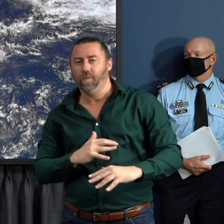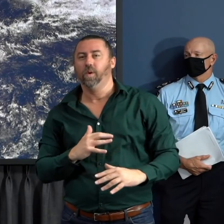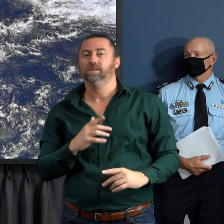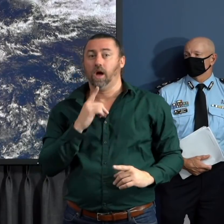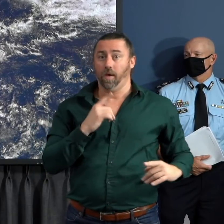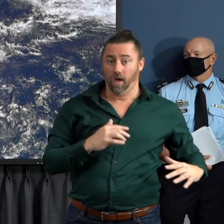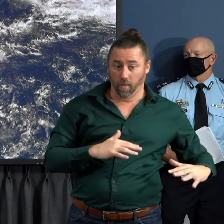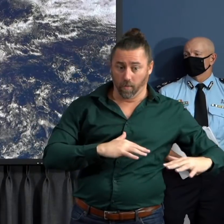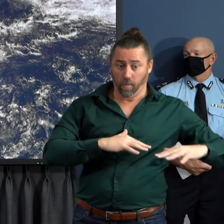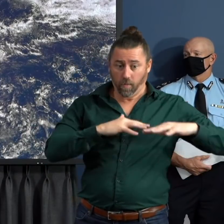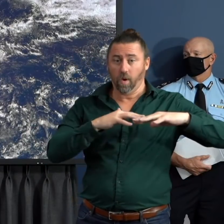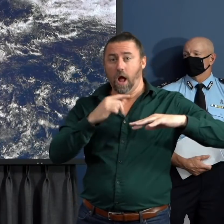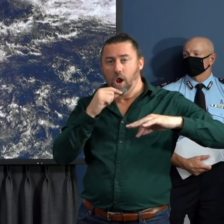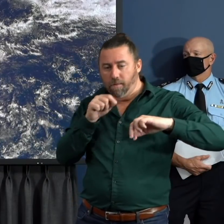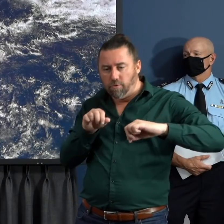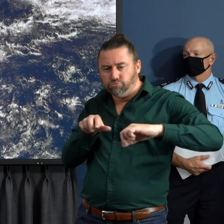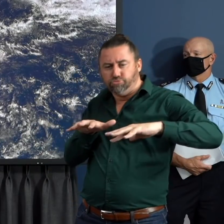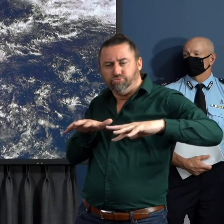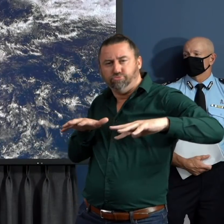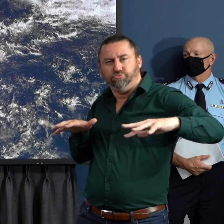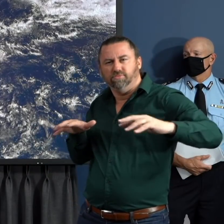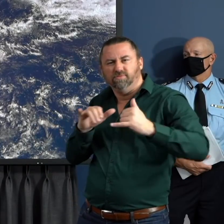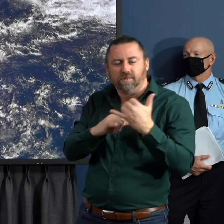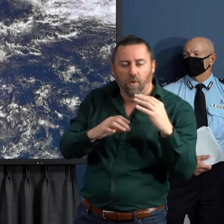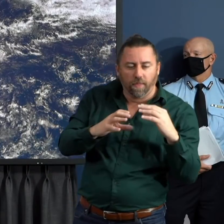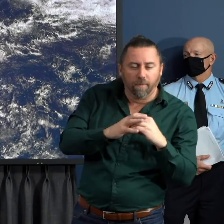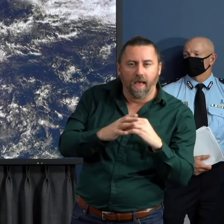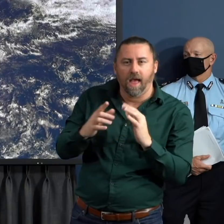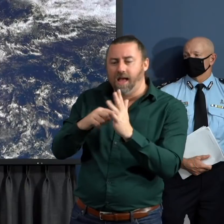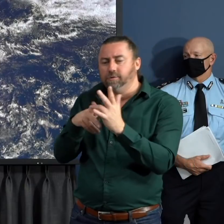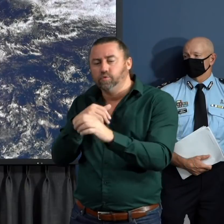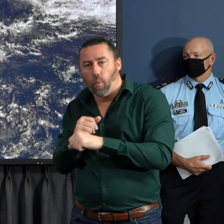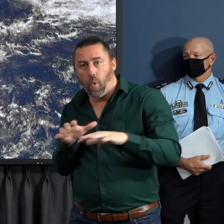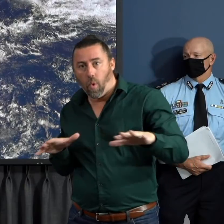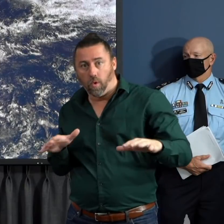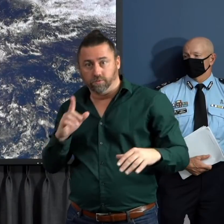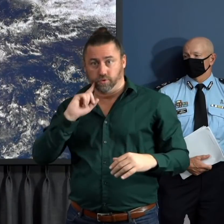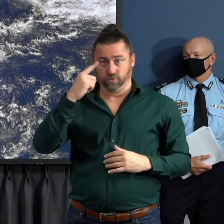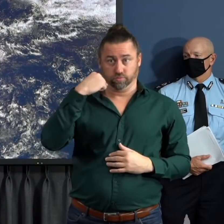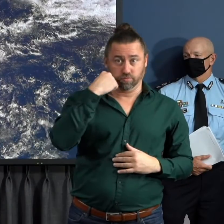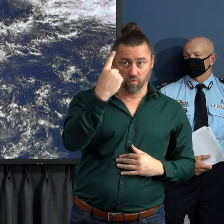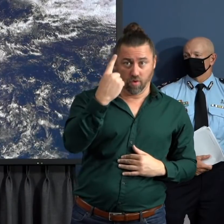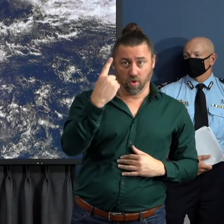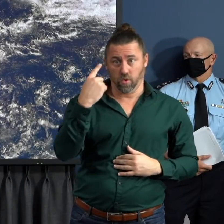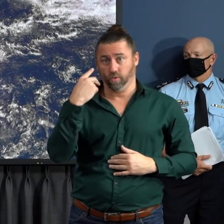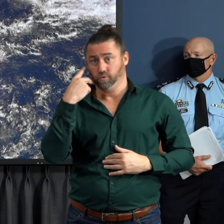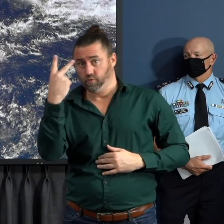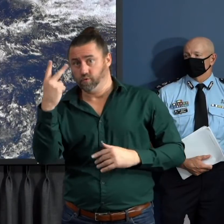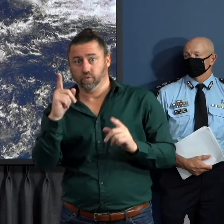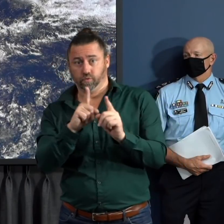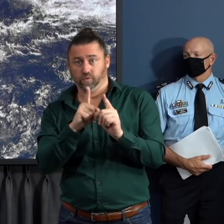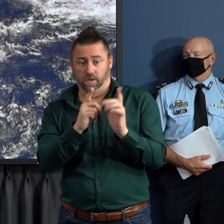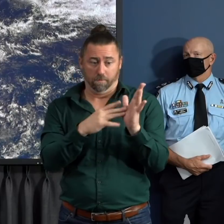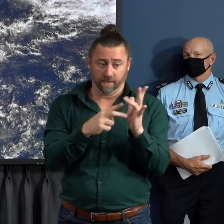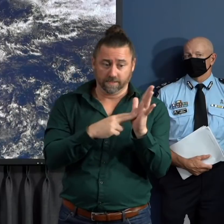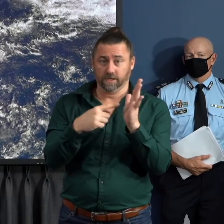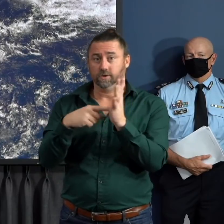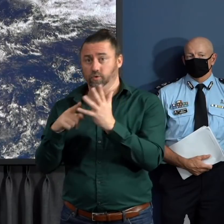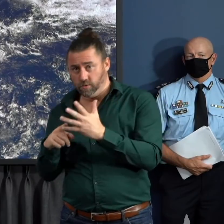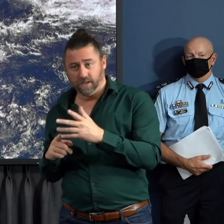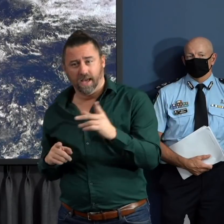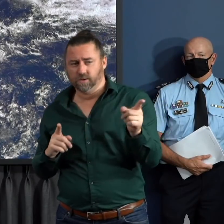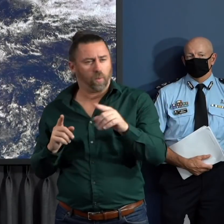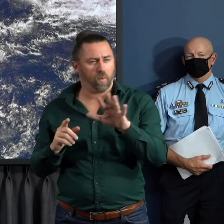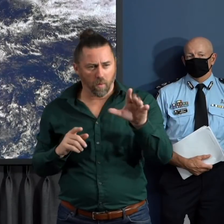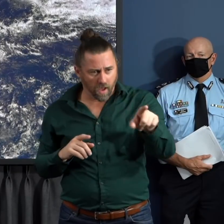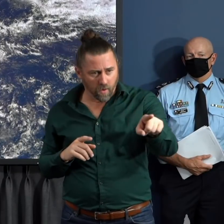tide, and that will occur again tomorrow morning and again the morning after, so that will be Tuesday morning. And when do you